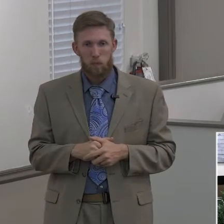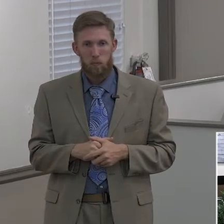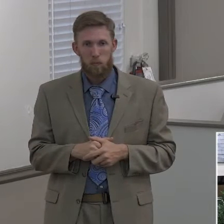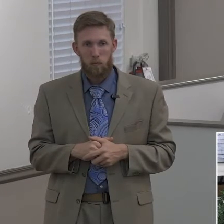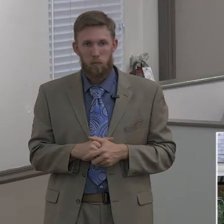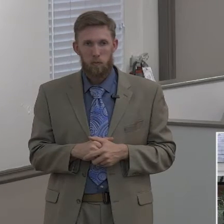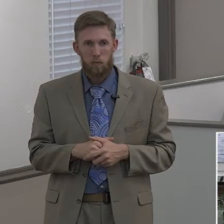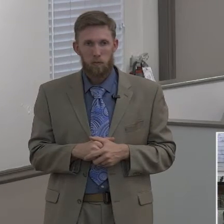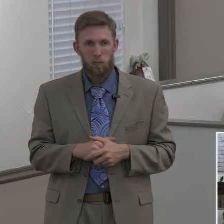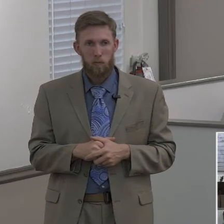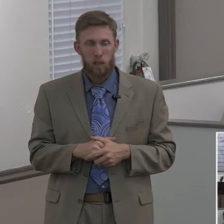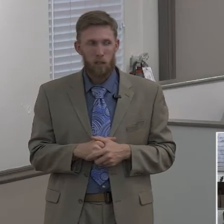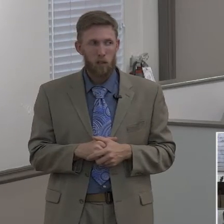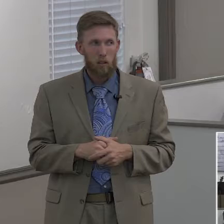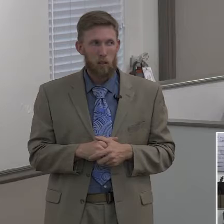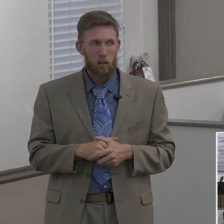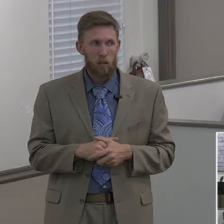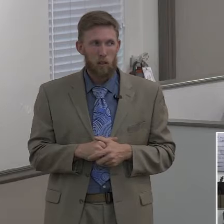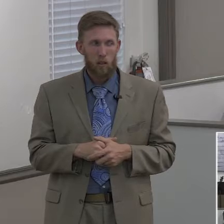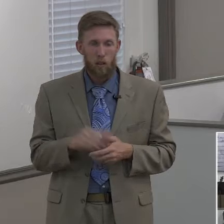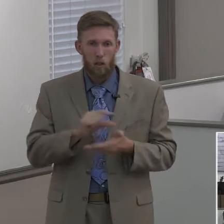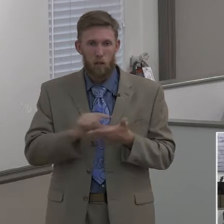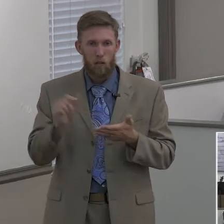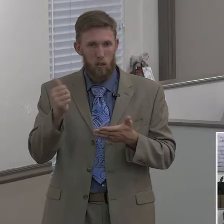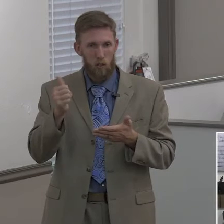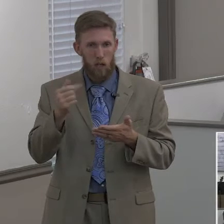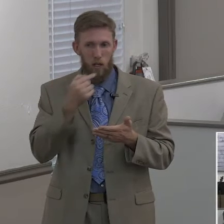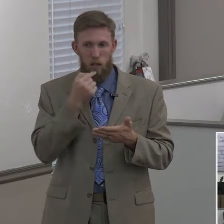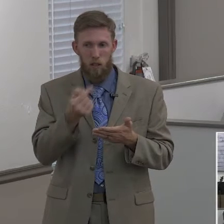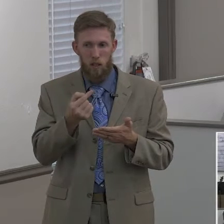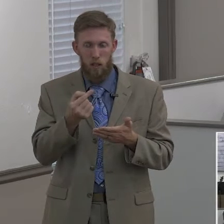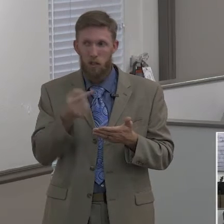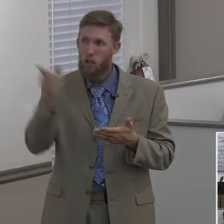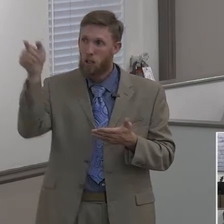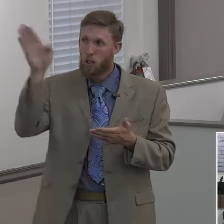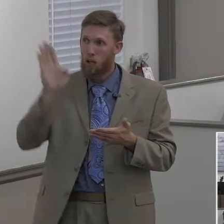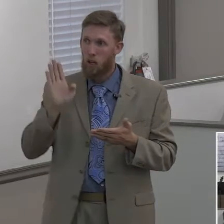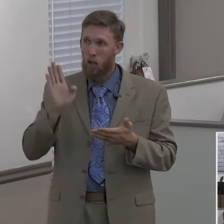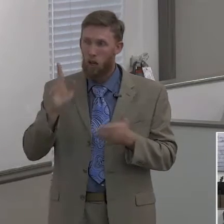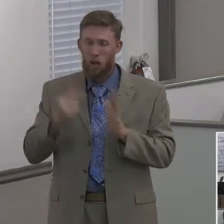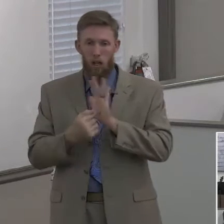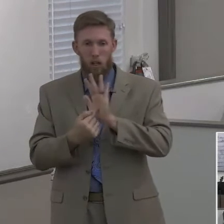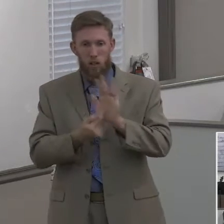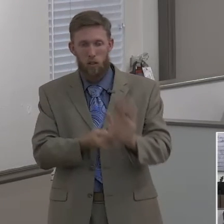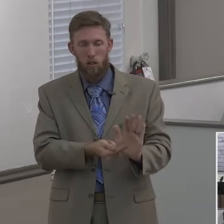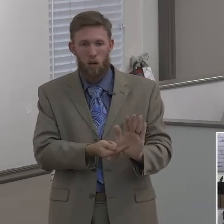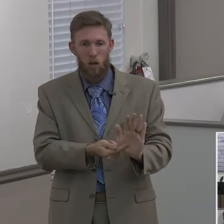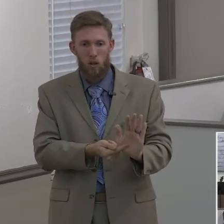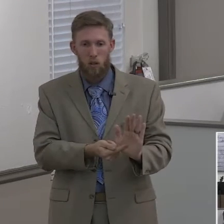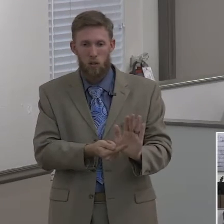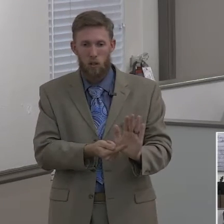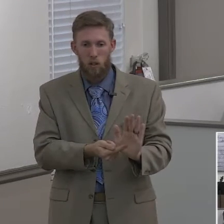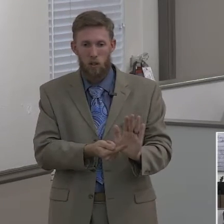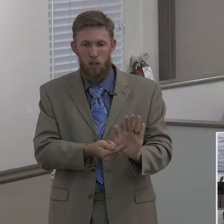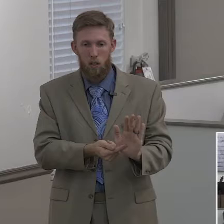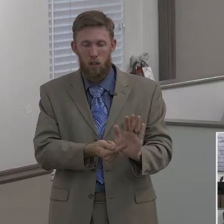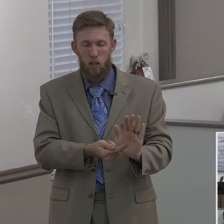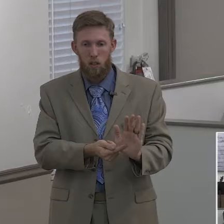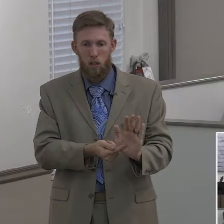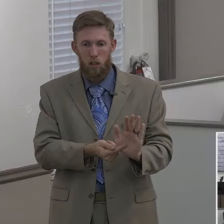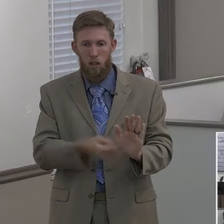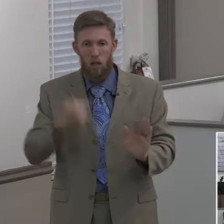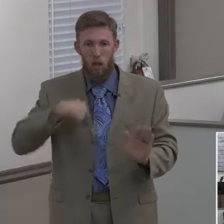Look what it says. But God hath revealed them unto